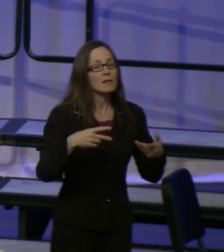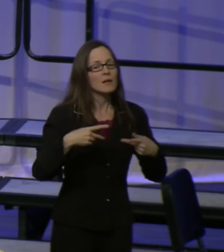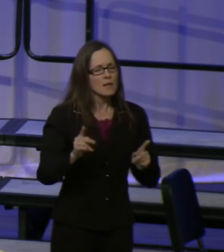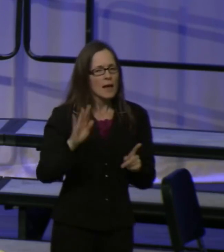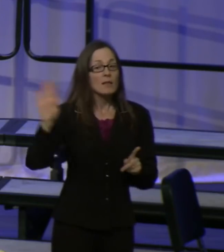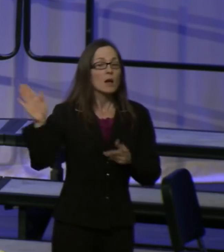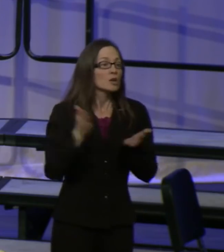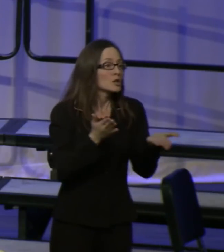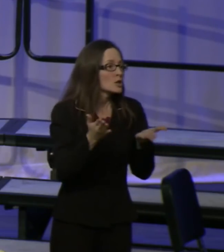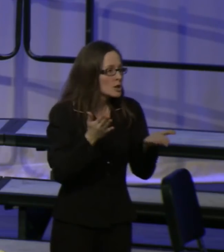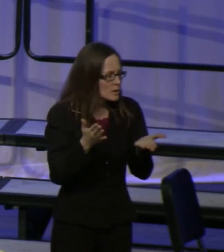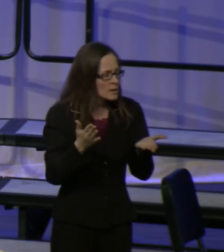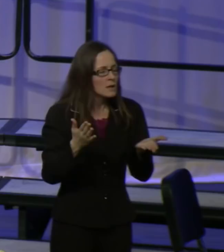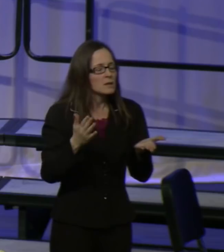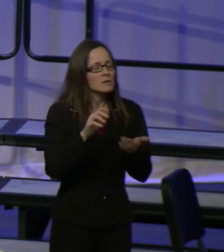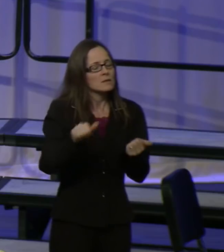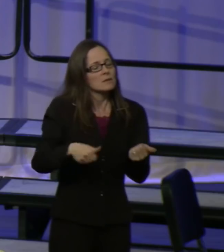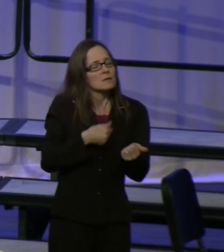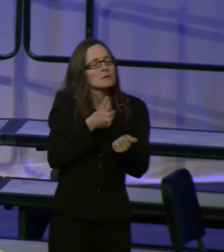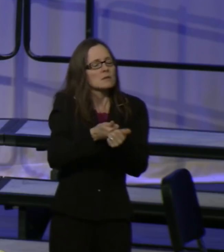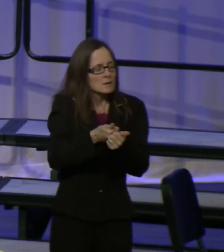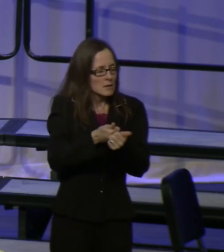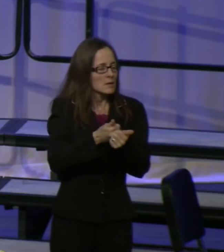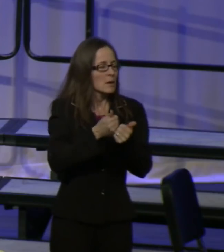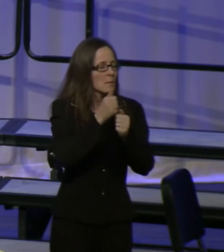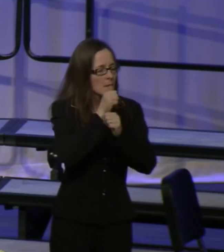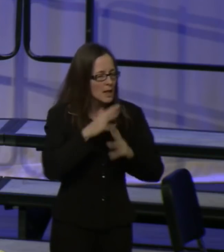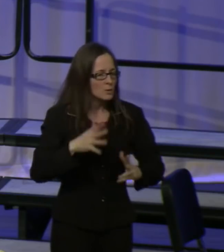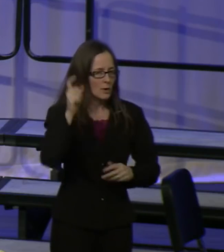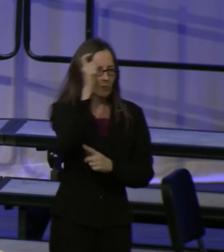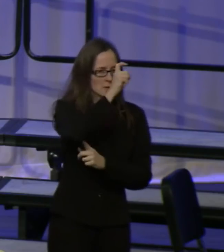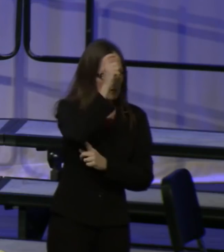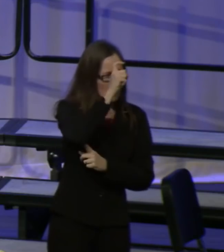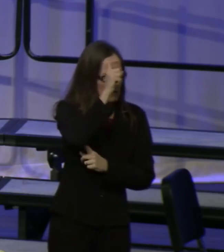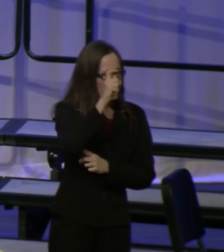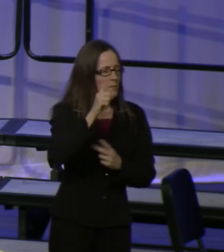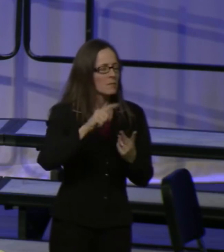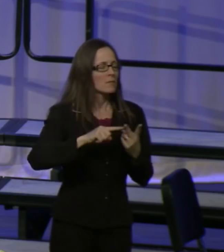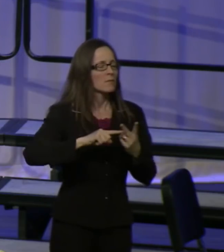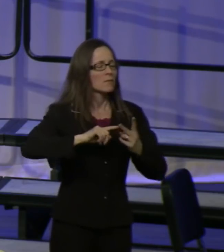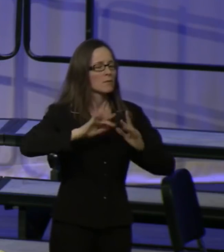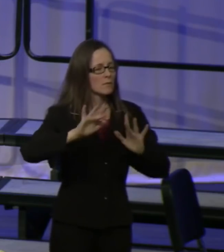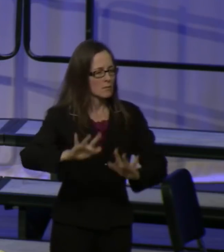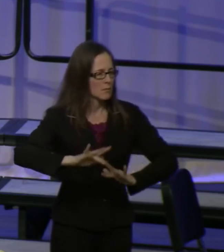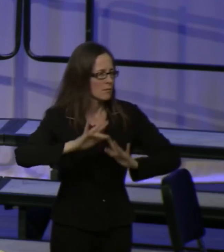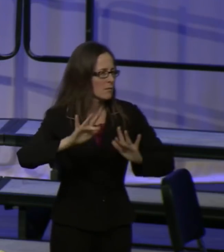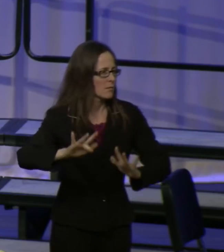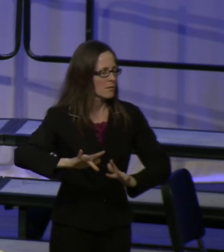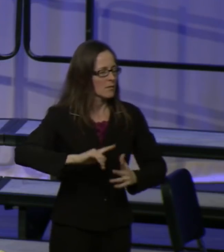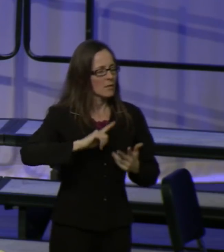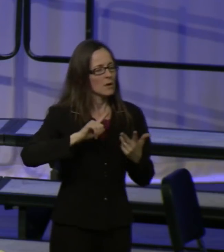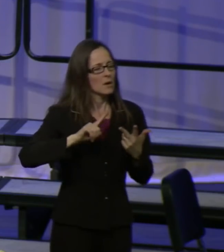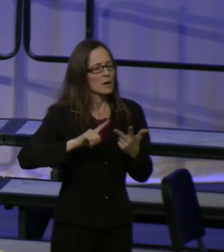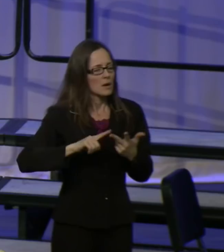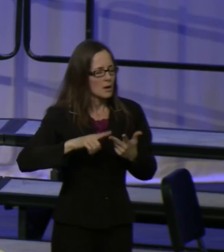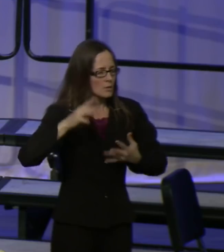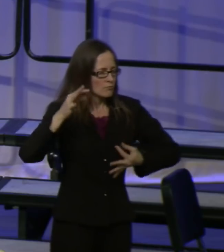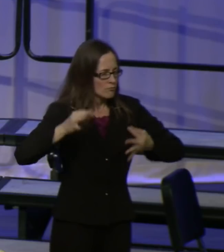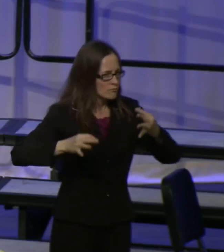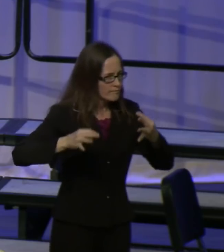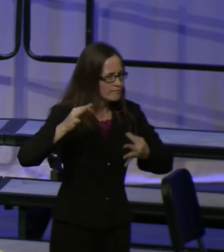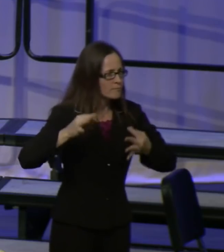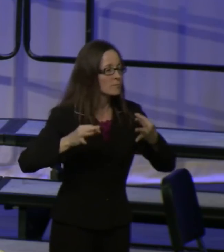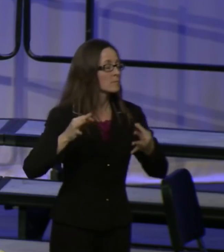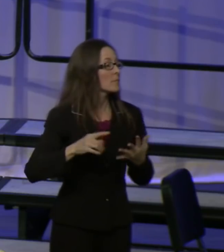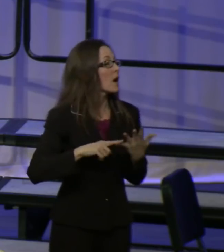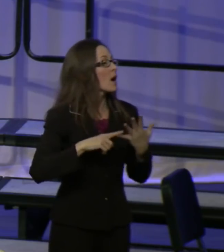wisdom, with compassion, with discernment, with courage. May